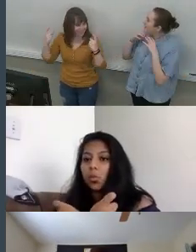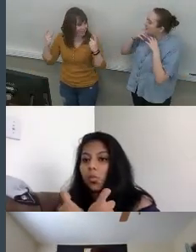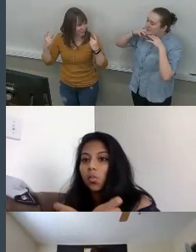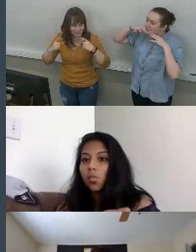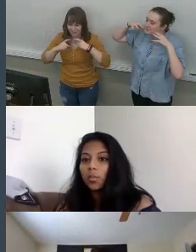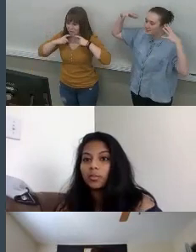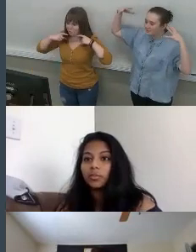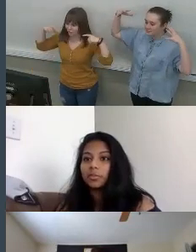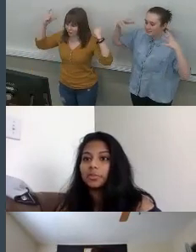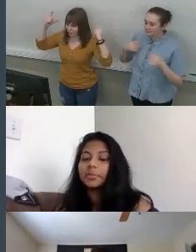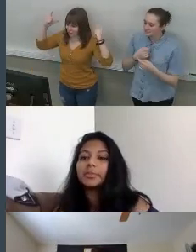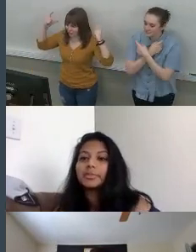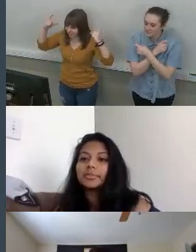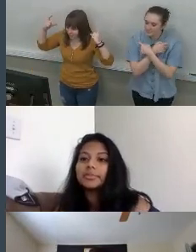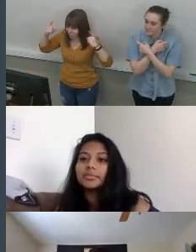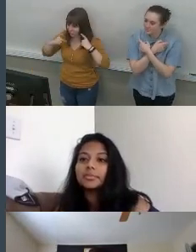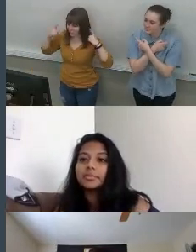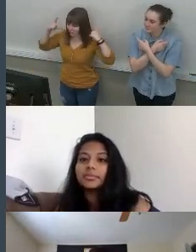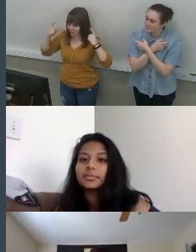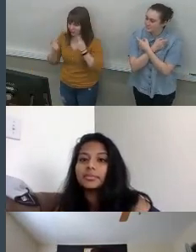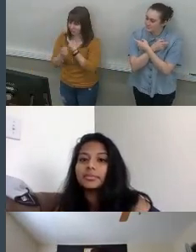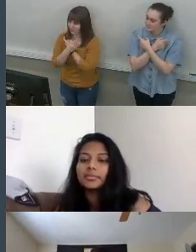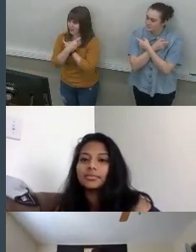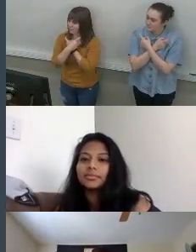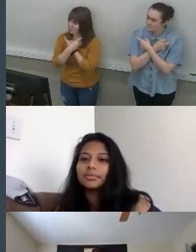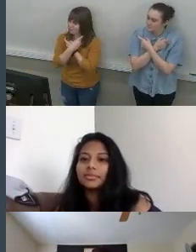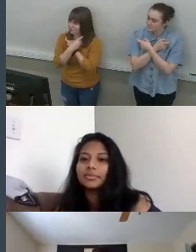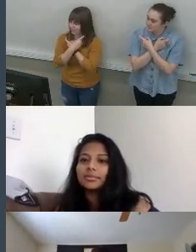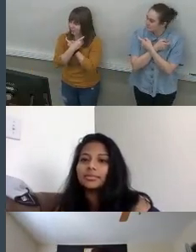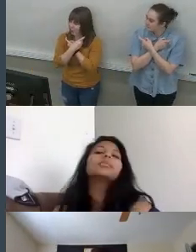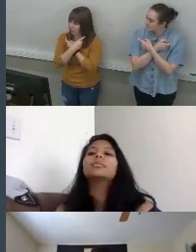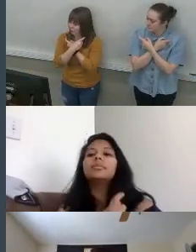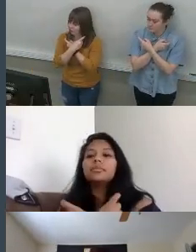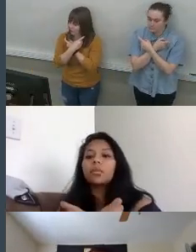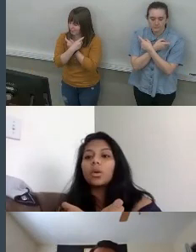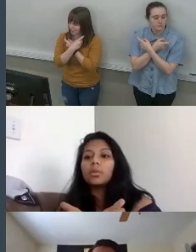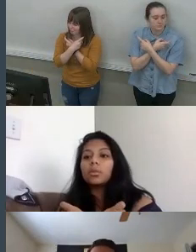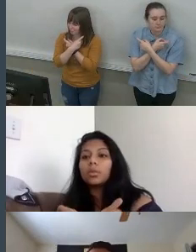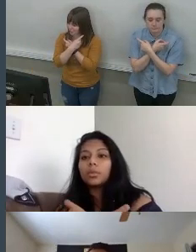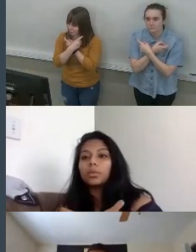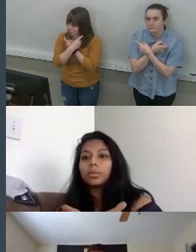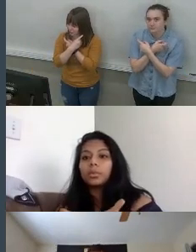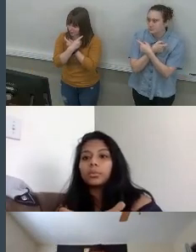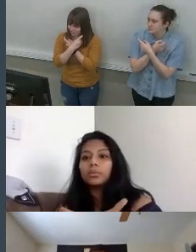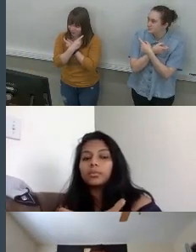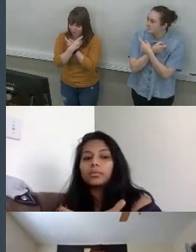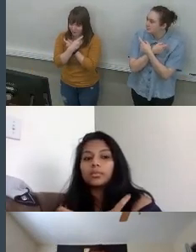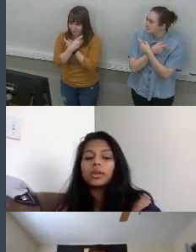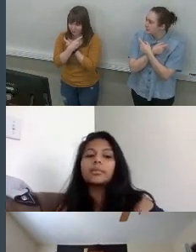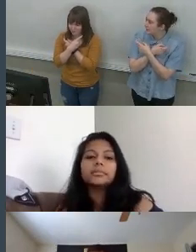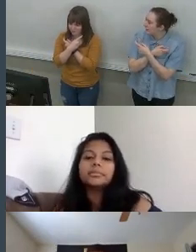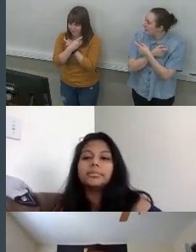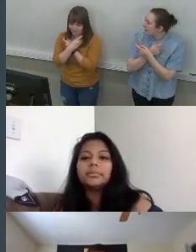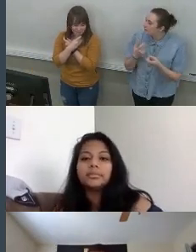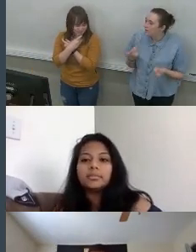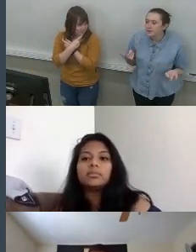yeah, that huge collar that Dracula is notorious for having. That's what it kind of reminds me of, a collar, a little fringe that bats may have.